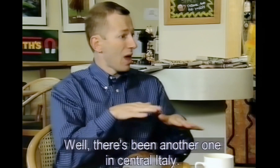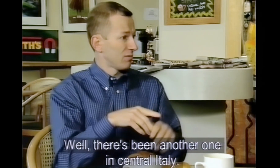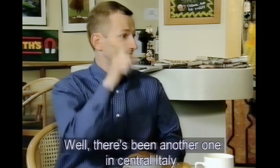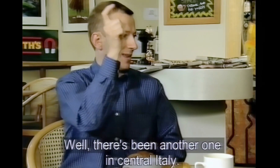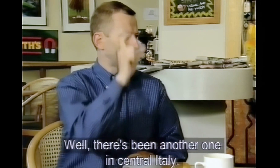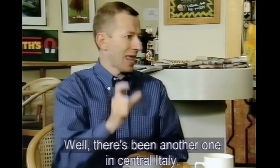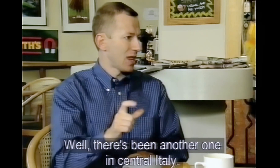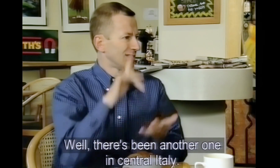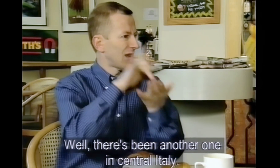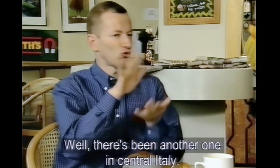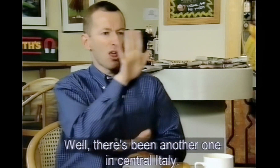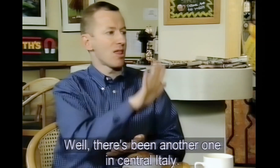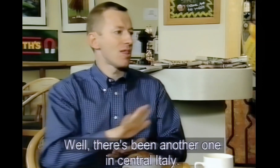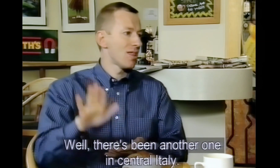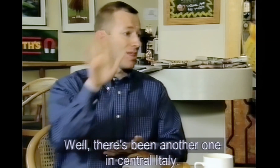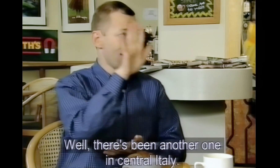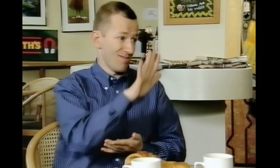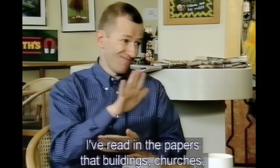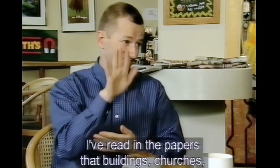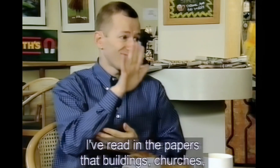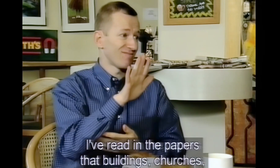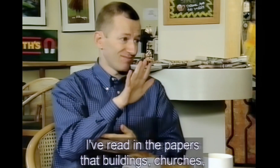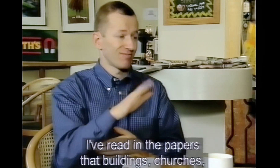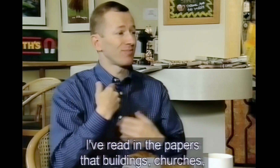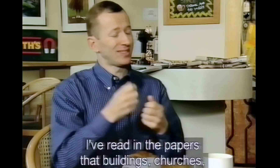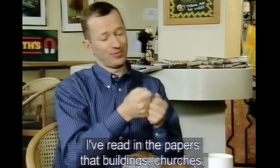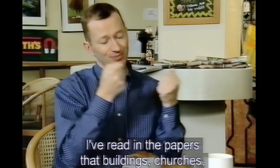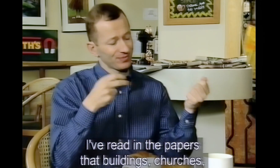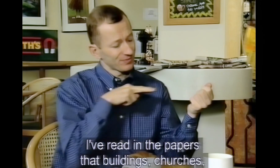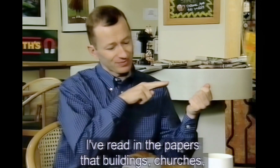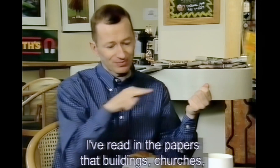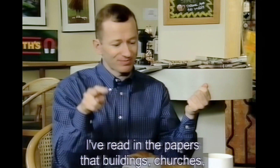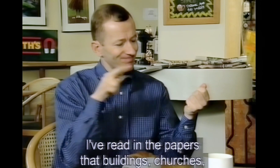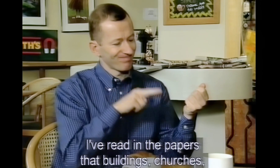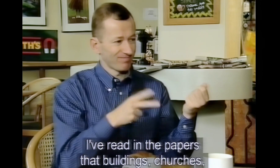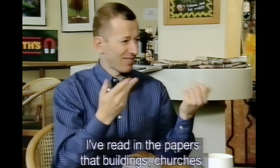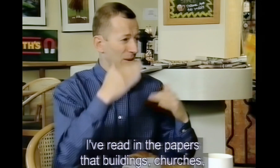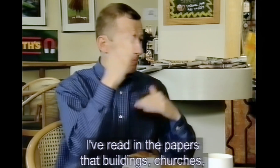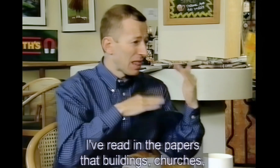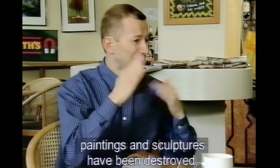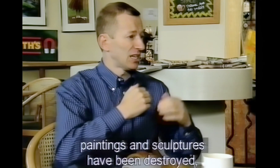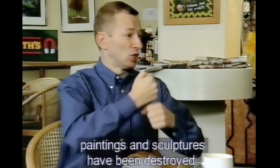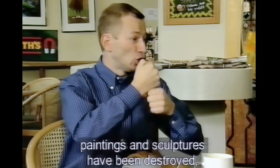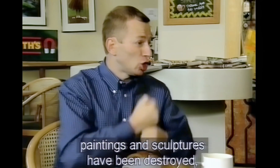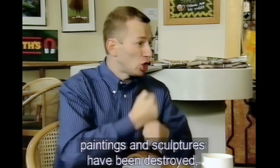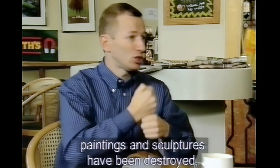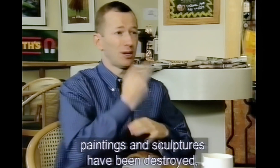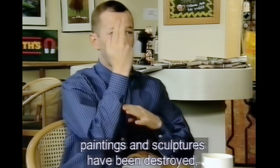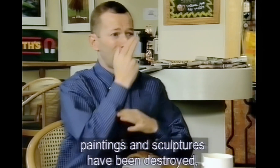Italy. I've read in the papers that buildings, churches, paintings and sculptures have been destroyed, which